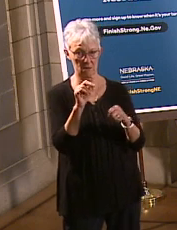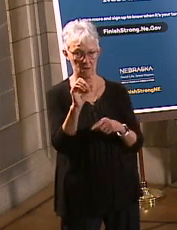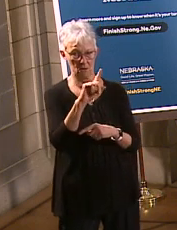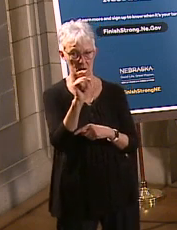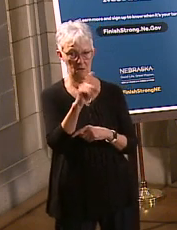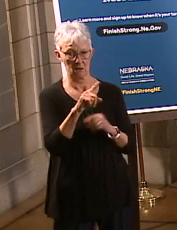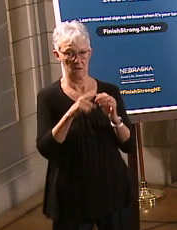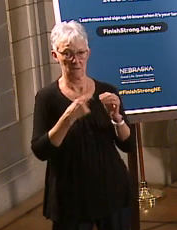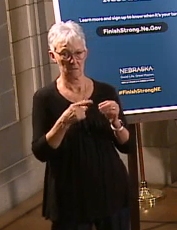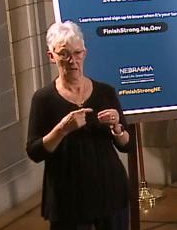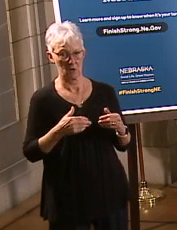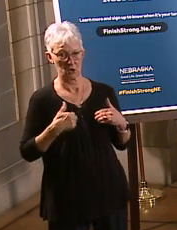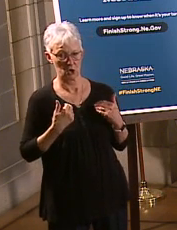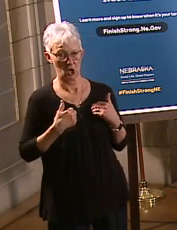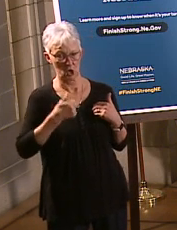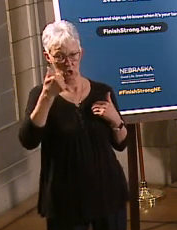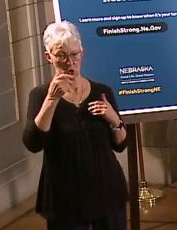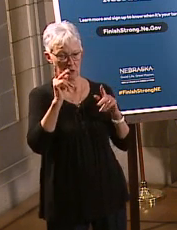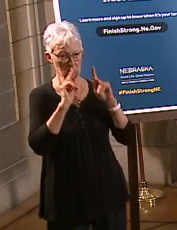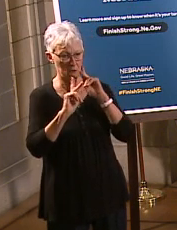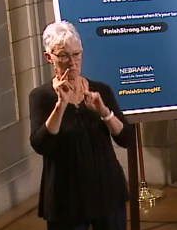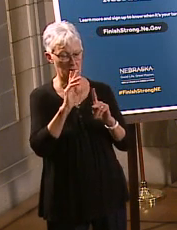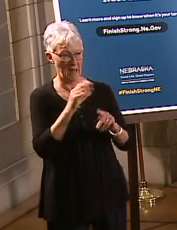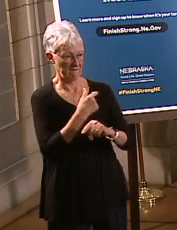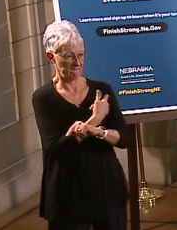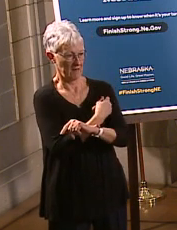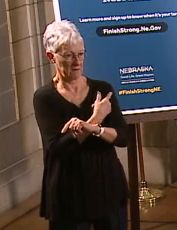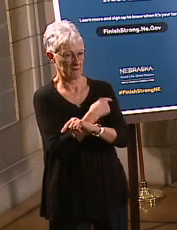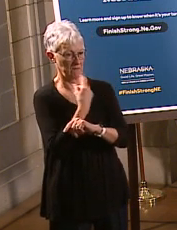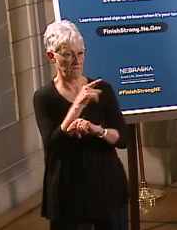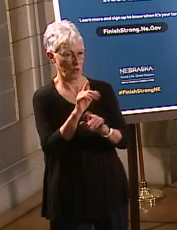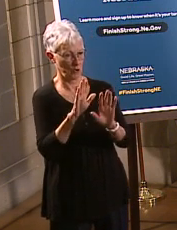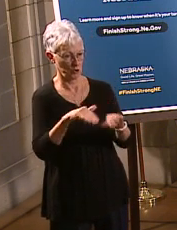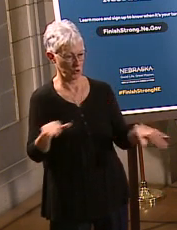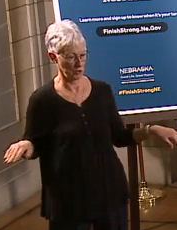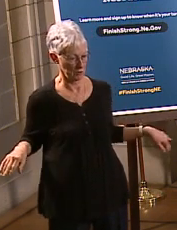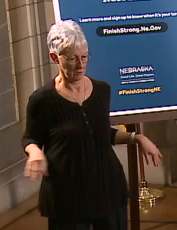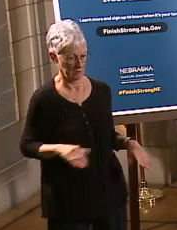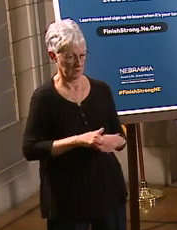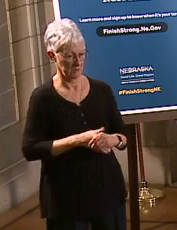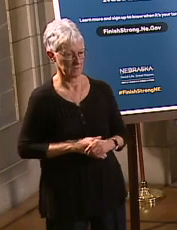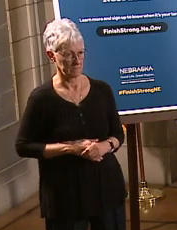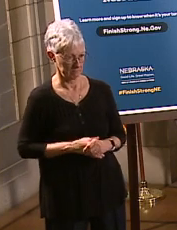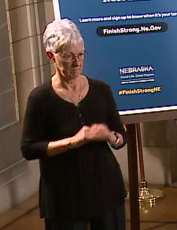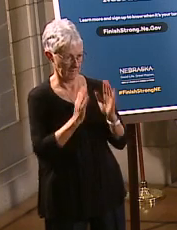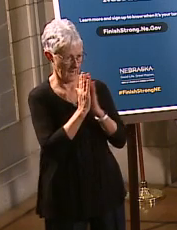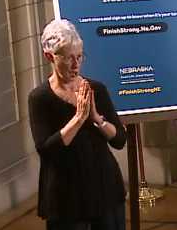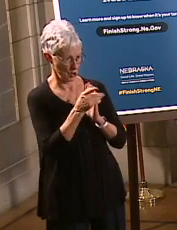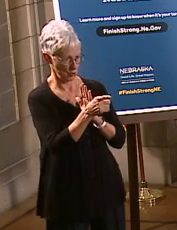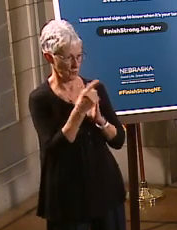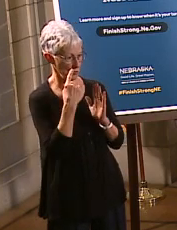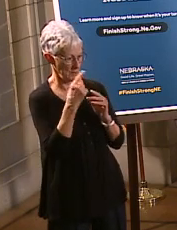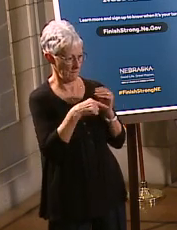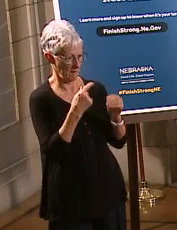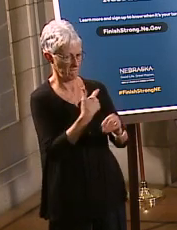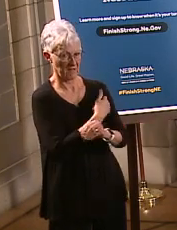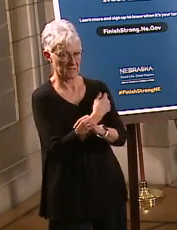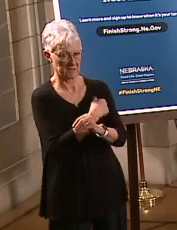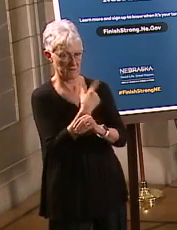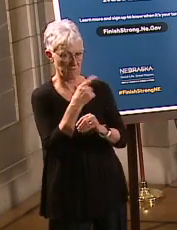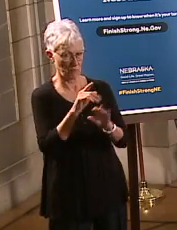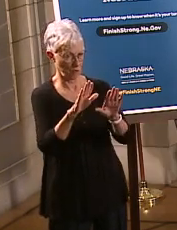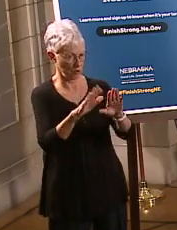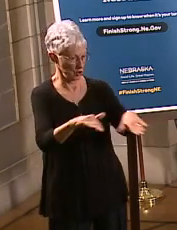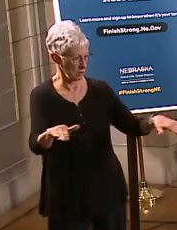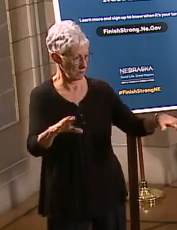younger people, I guess, and vaccines for children? So Andrew would like to ask you, Dr. Antone, about vaccines for children.